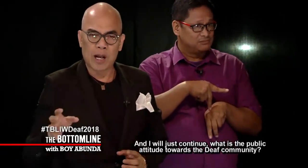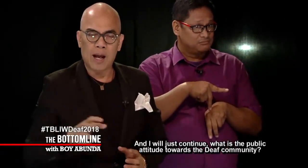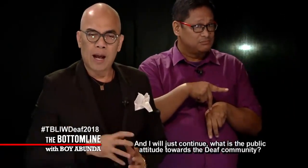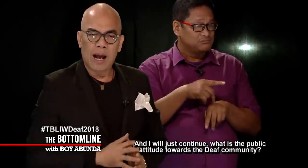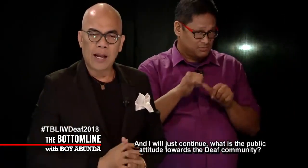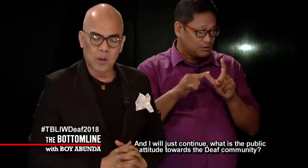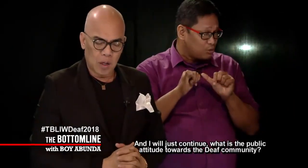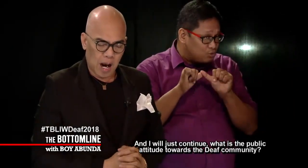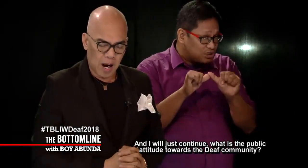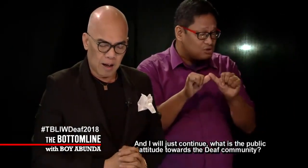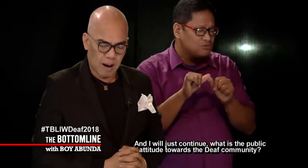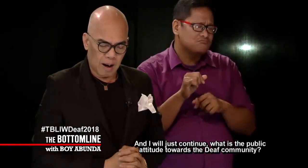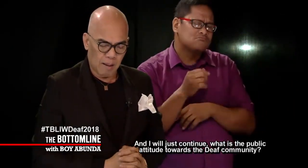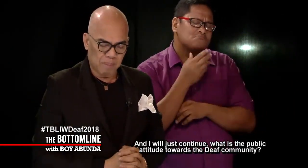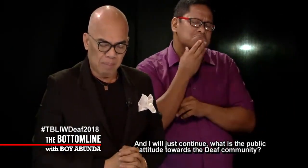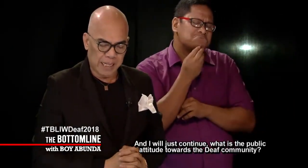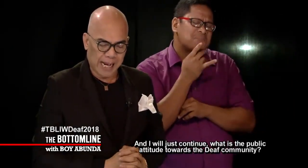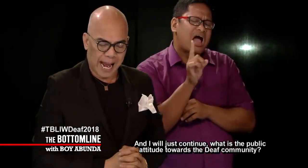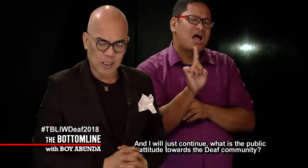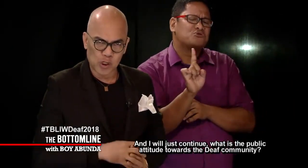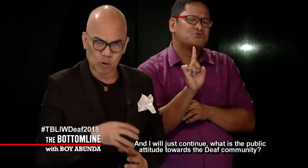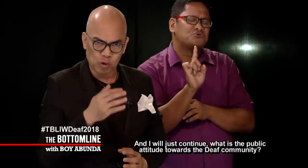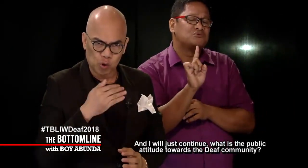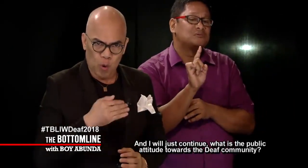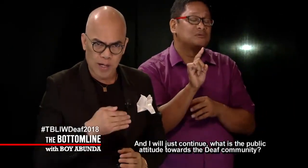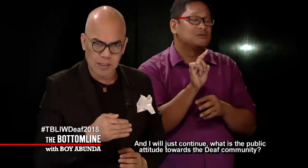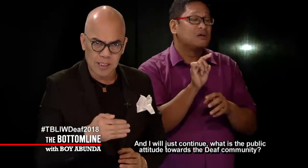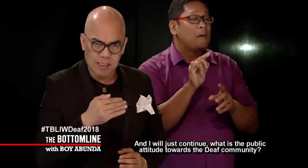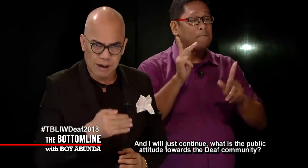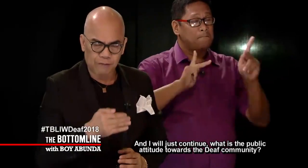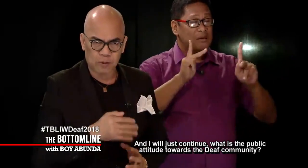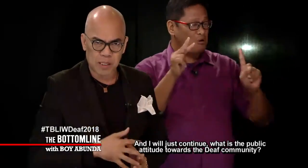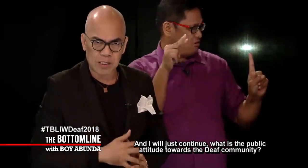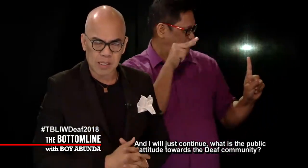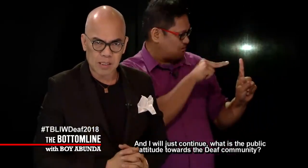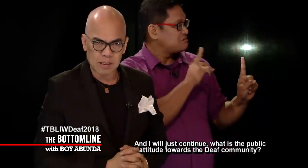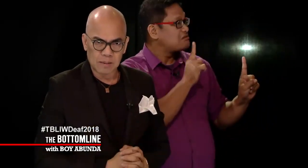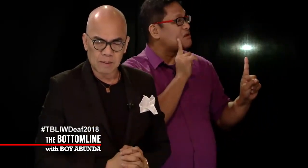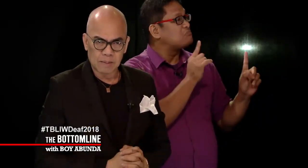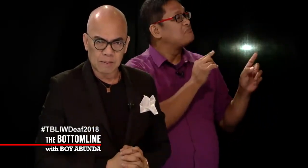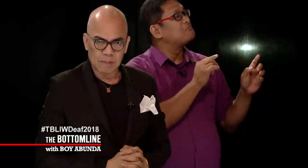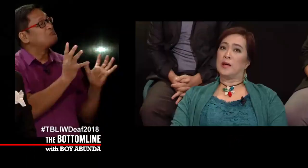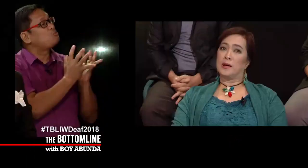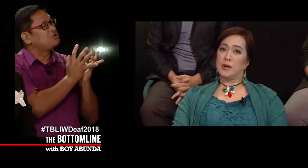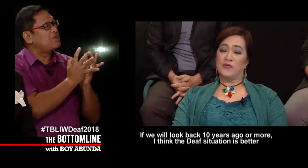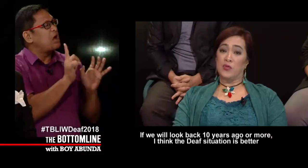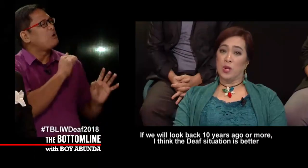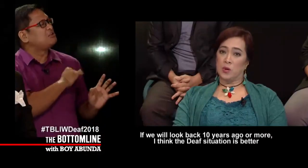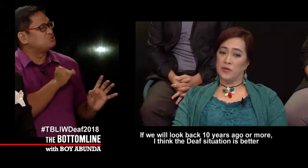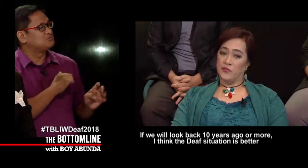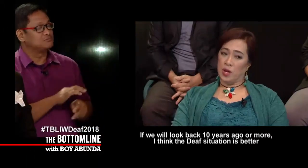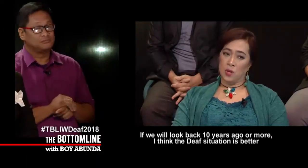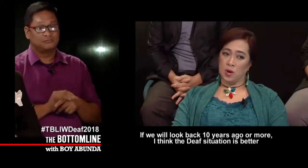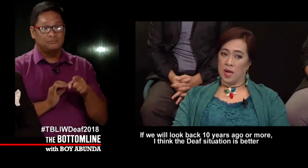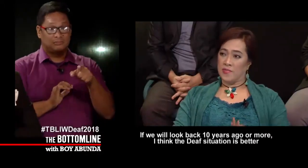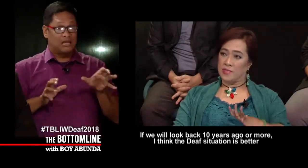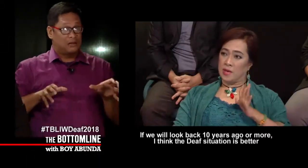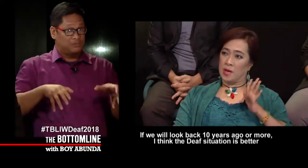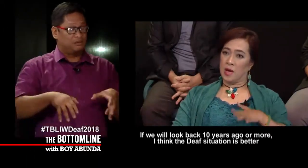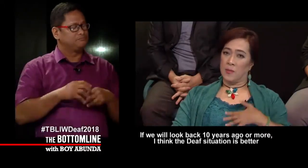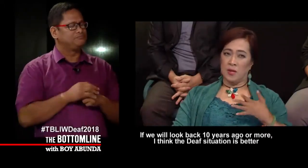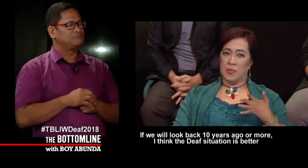itutuloy ko na. Ano ang public attitude towards the deaf community? If we look